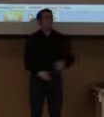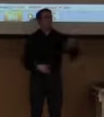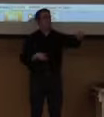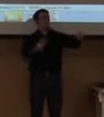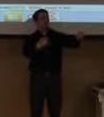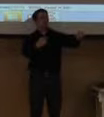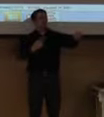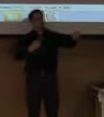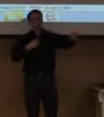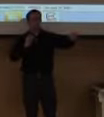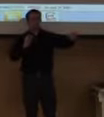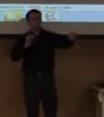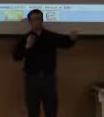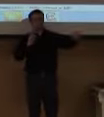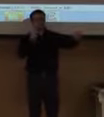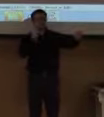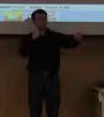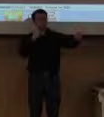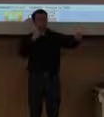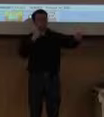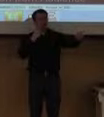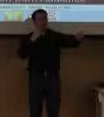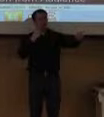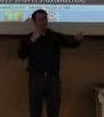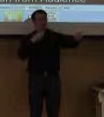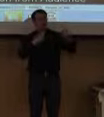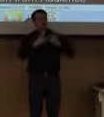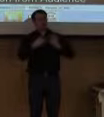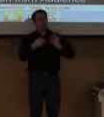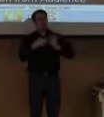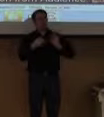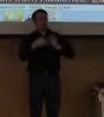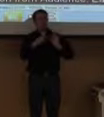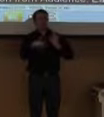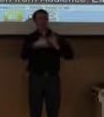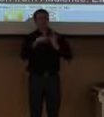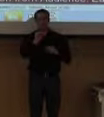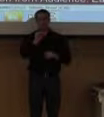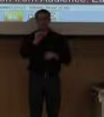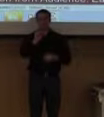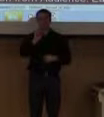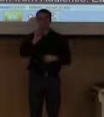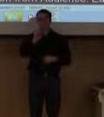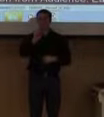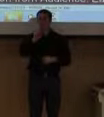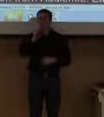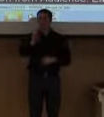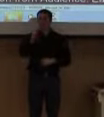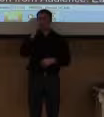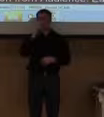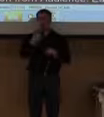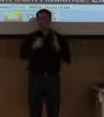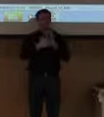Austin, earlier on, you mentioned the role of a mediator for technical difficulties, I